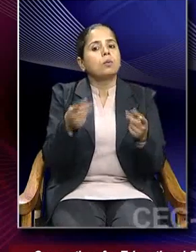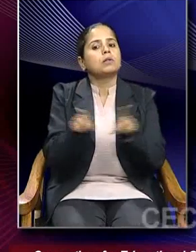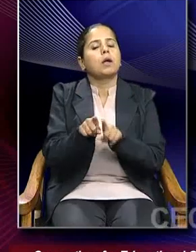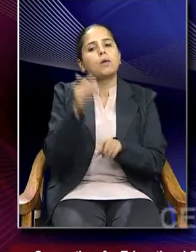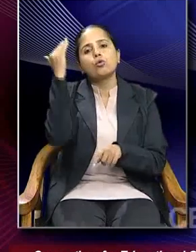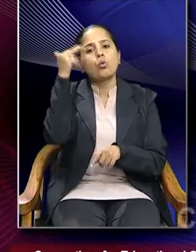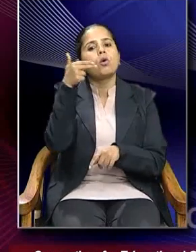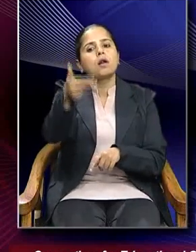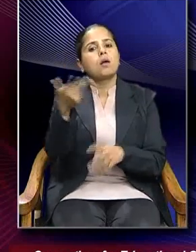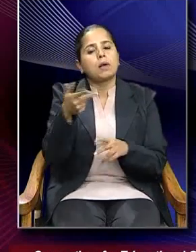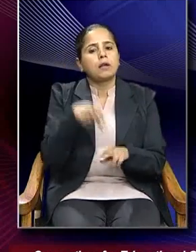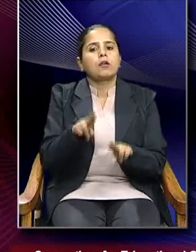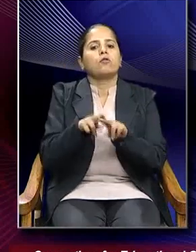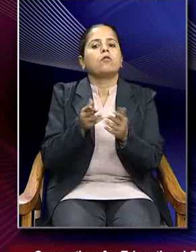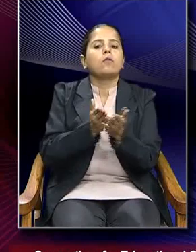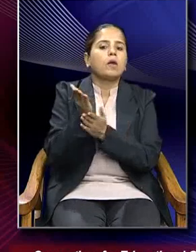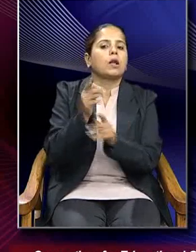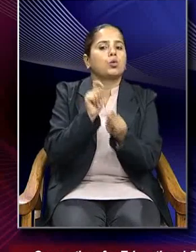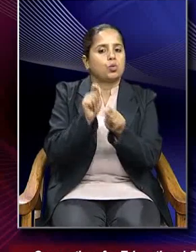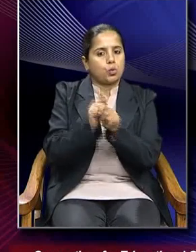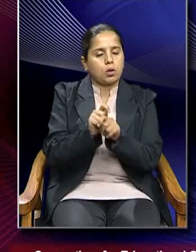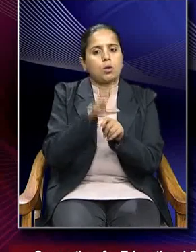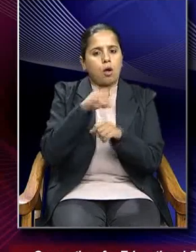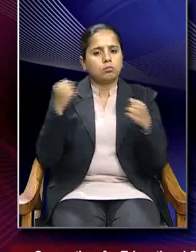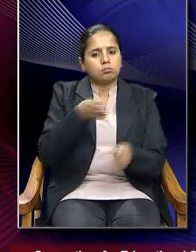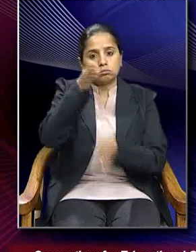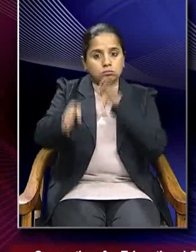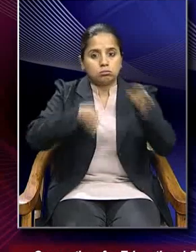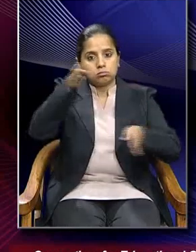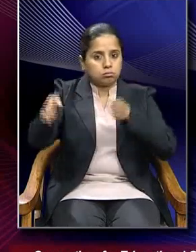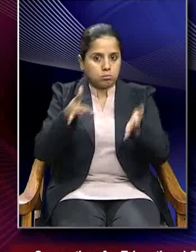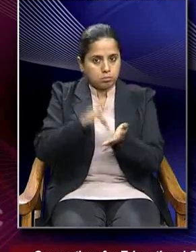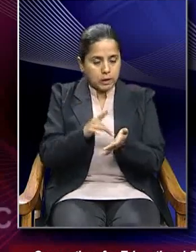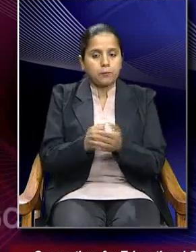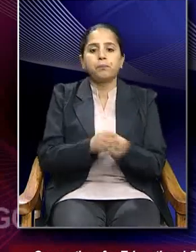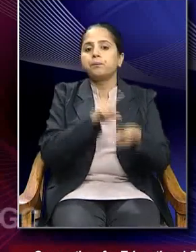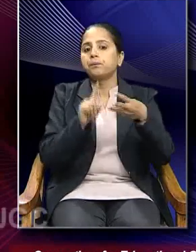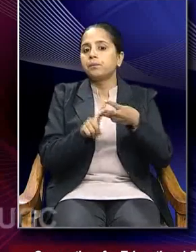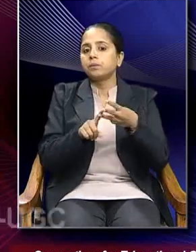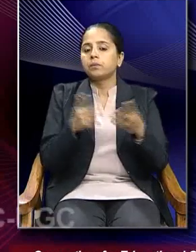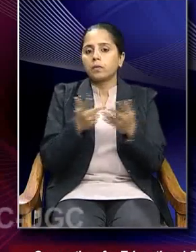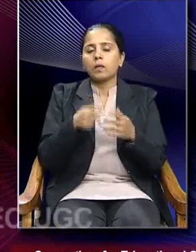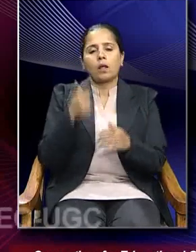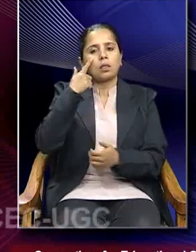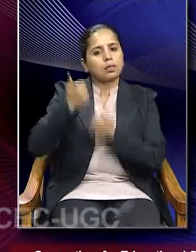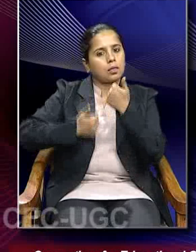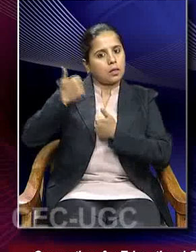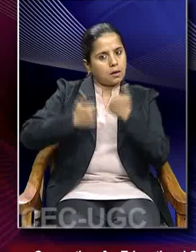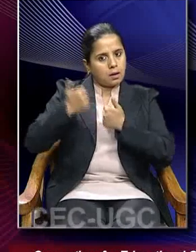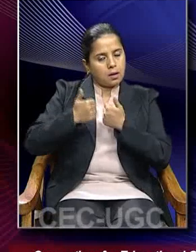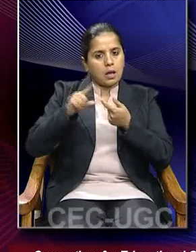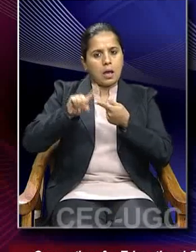known as field work, intensive field work. The third method is experiments.